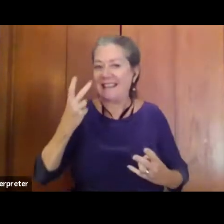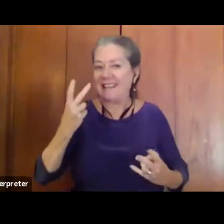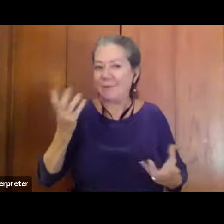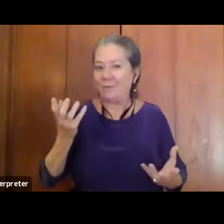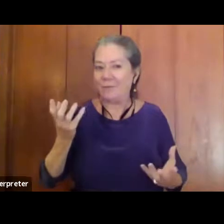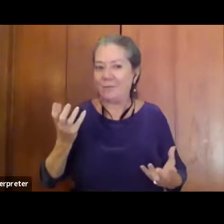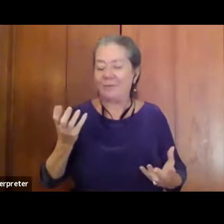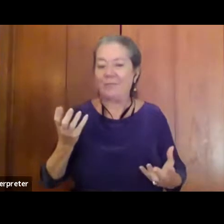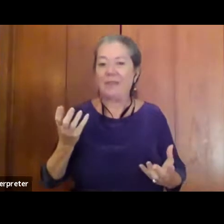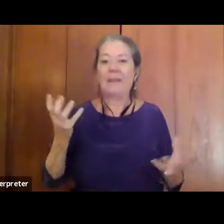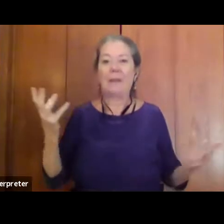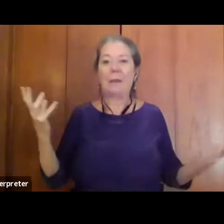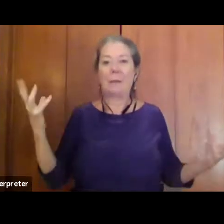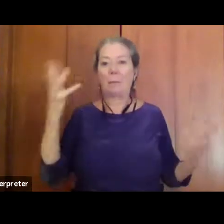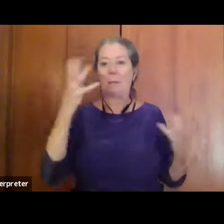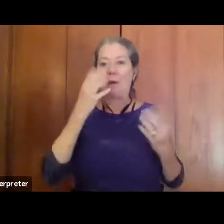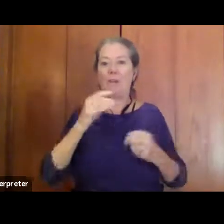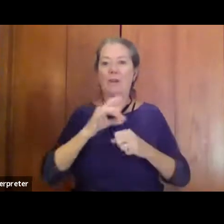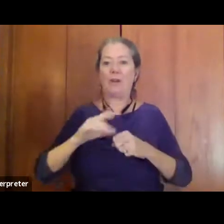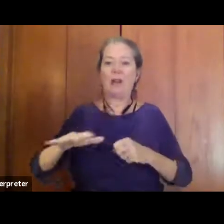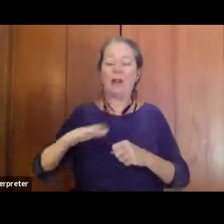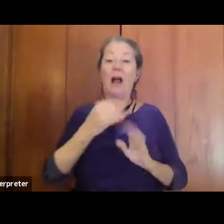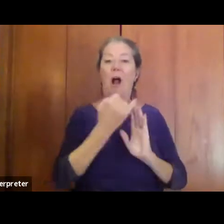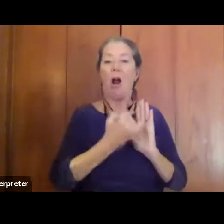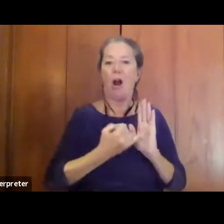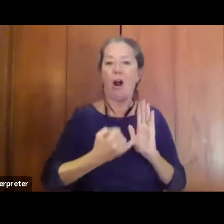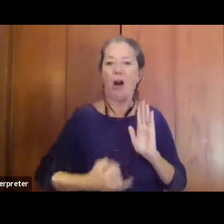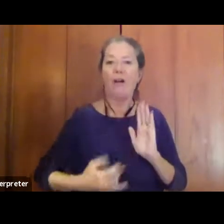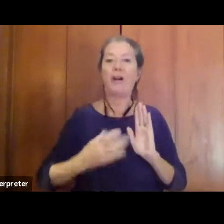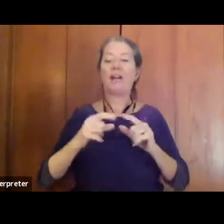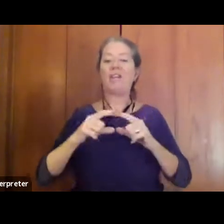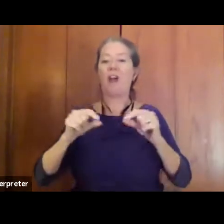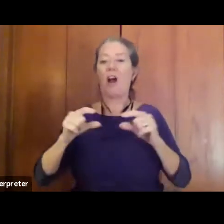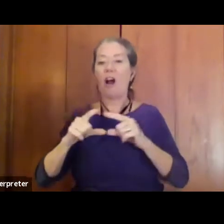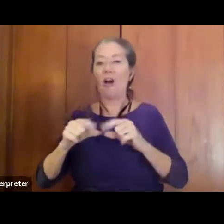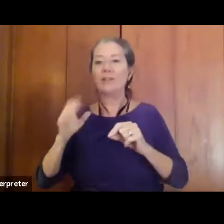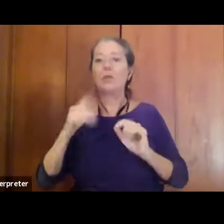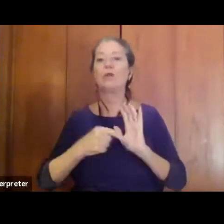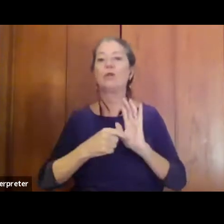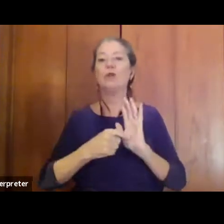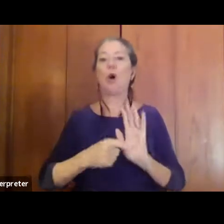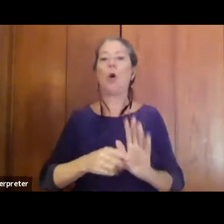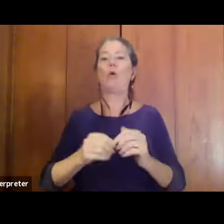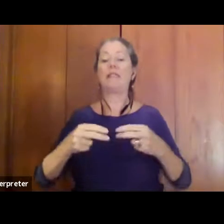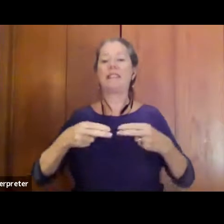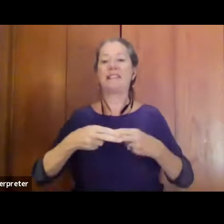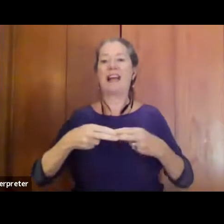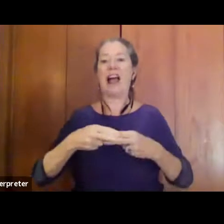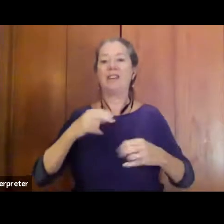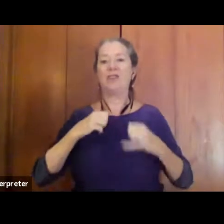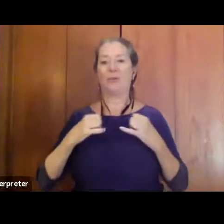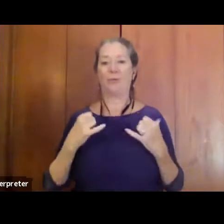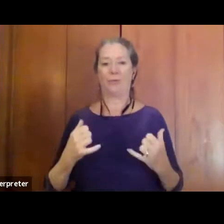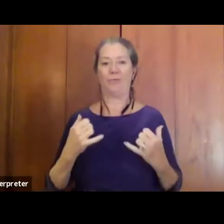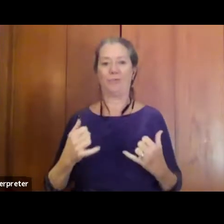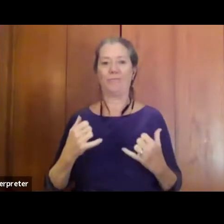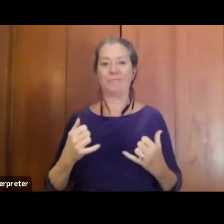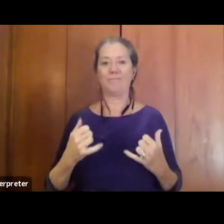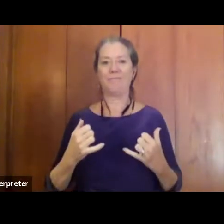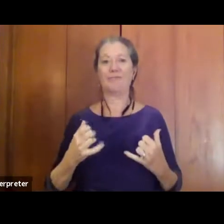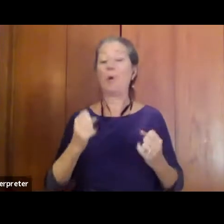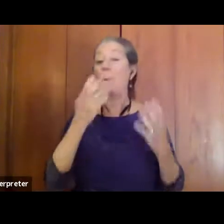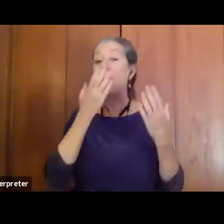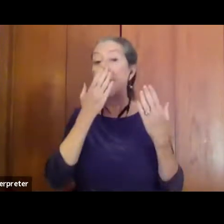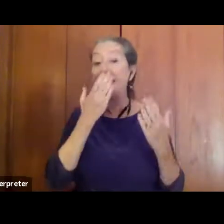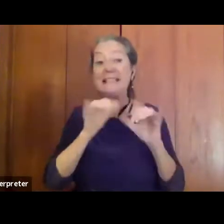beautiful Lotera artwork and cards that are going to be shown in a slide show immediately following this. So